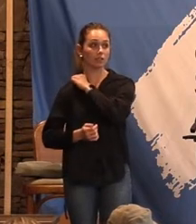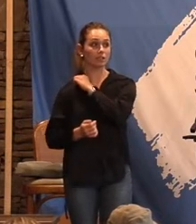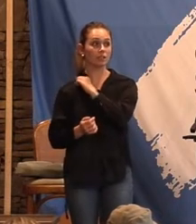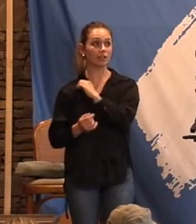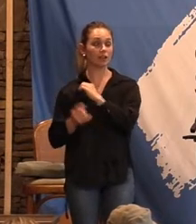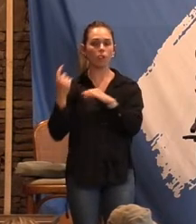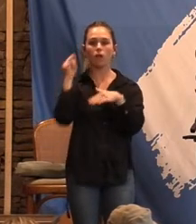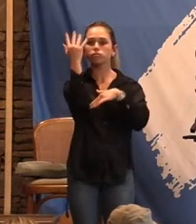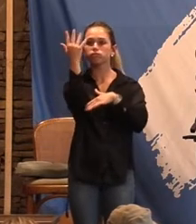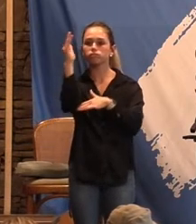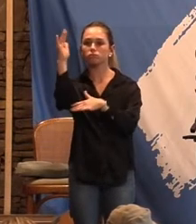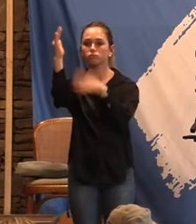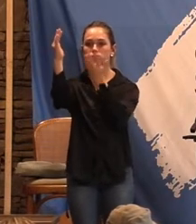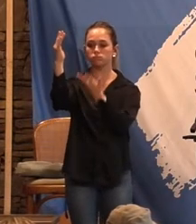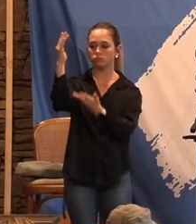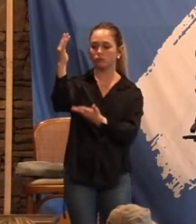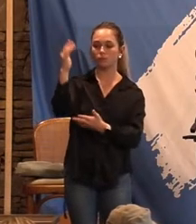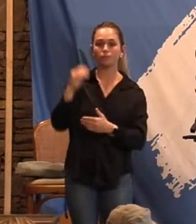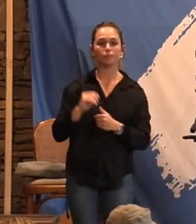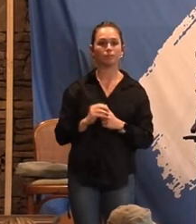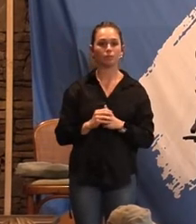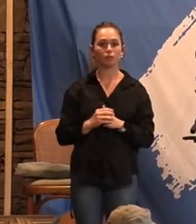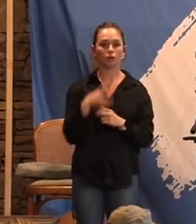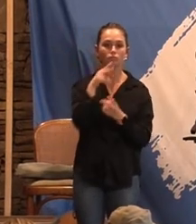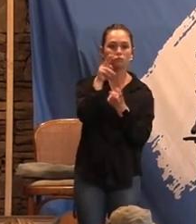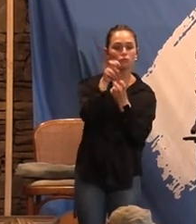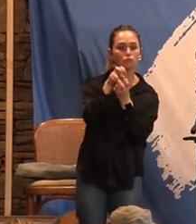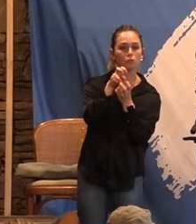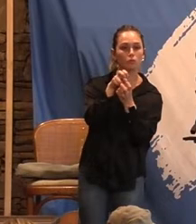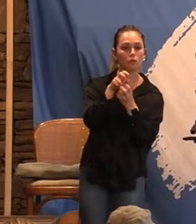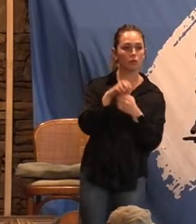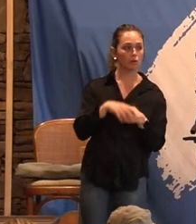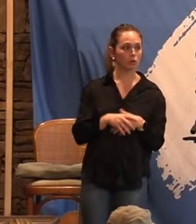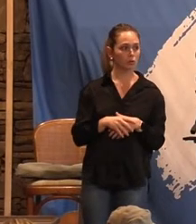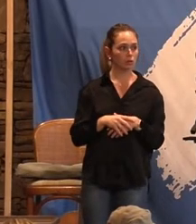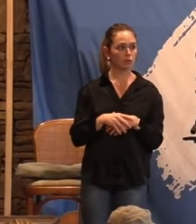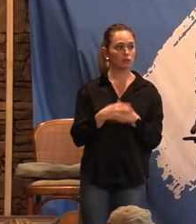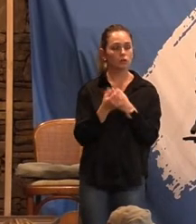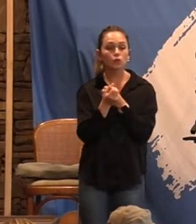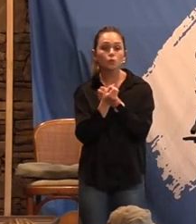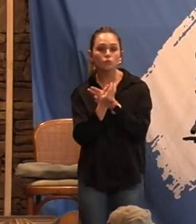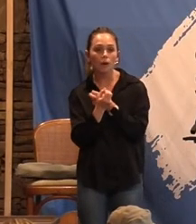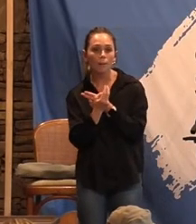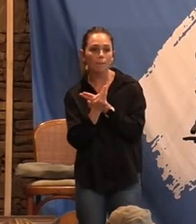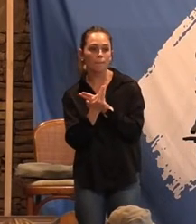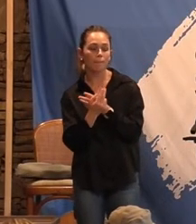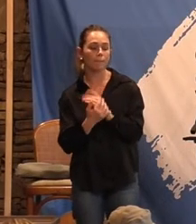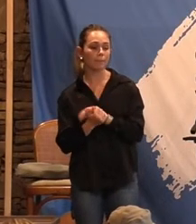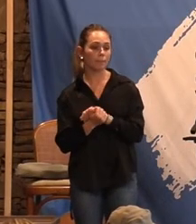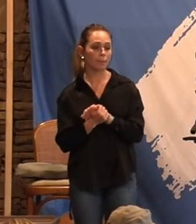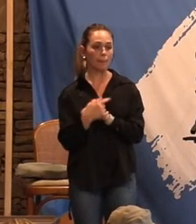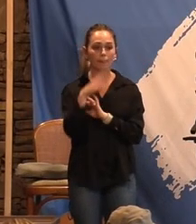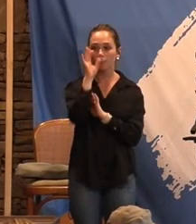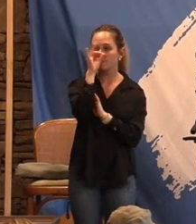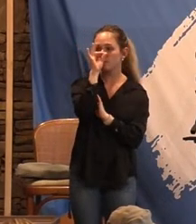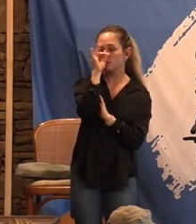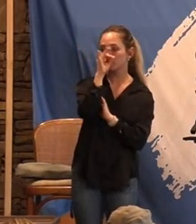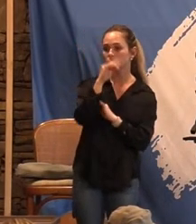There's the tree and the squirrel, the rabbit, the